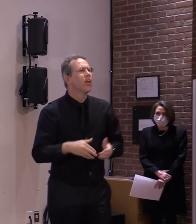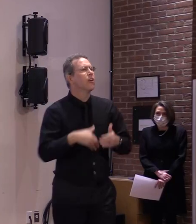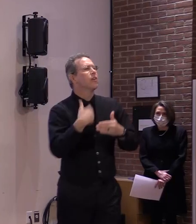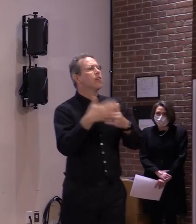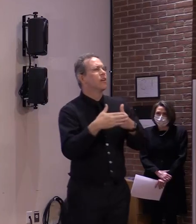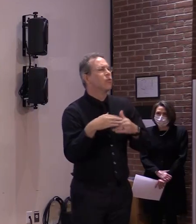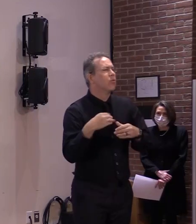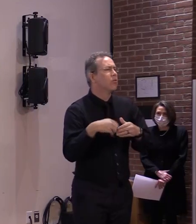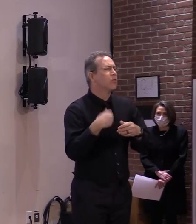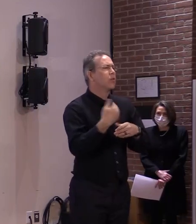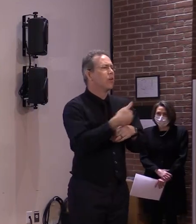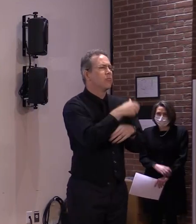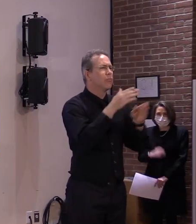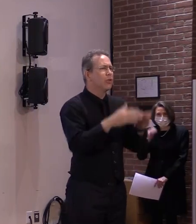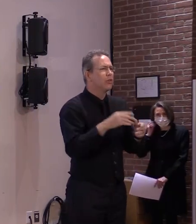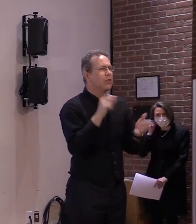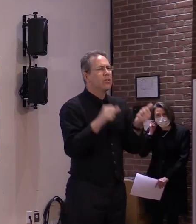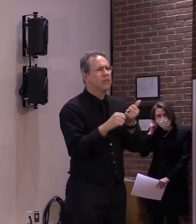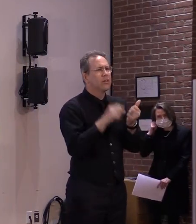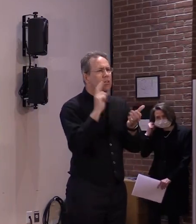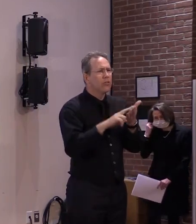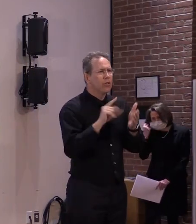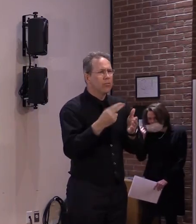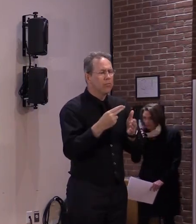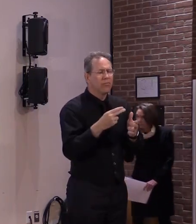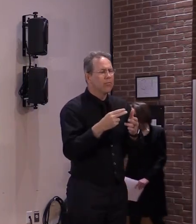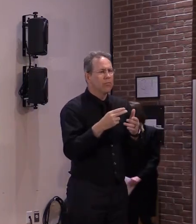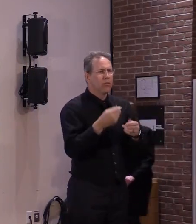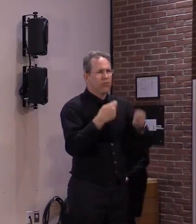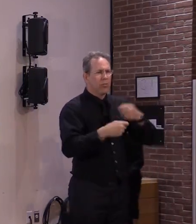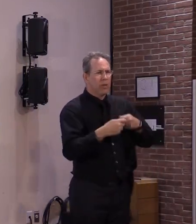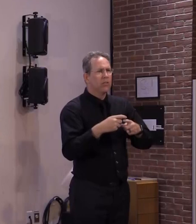Deputy Secretary Samuelson.